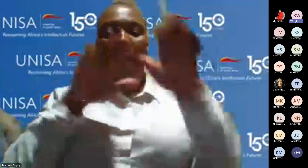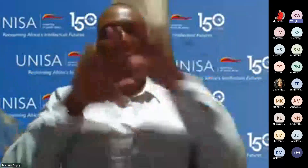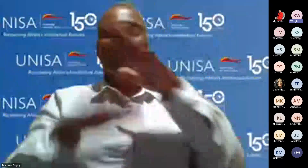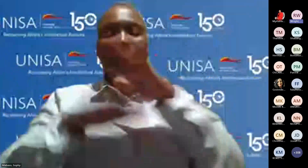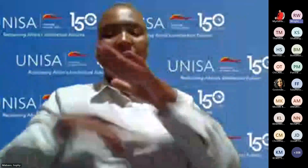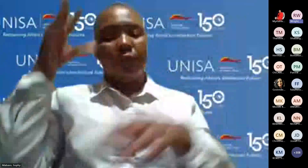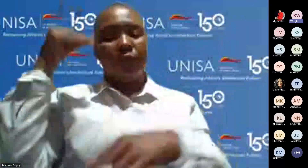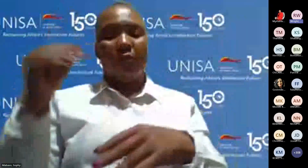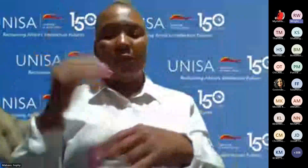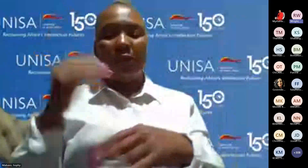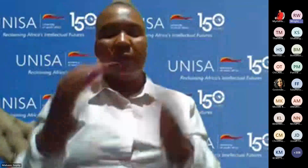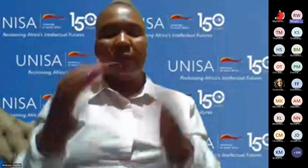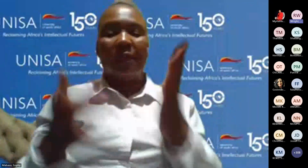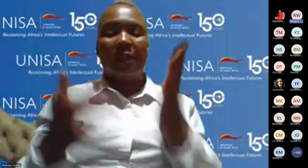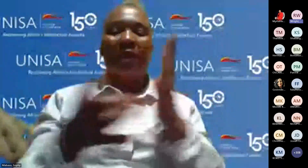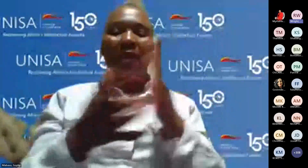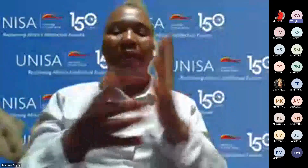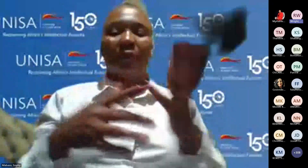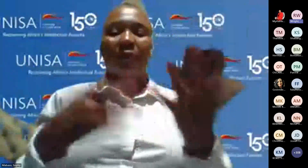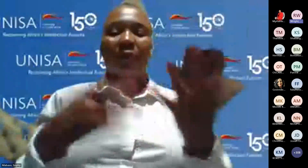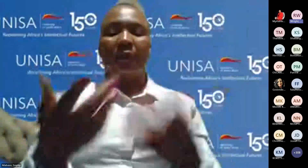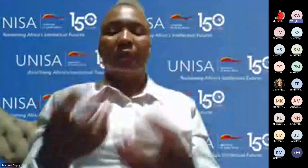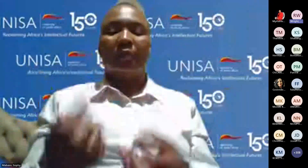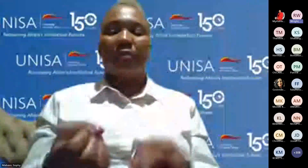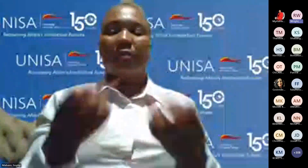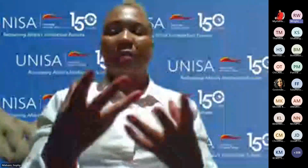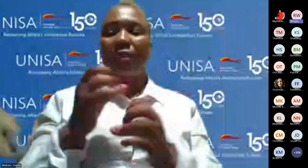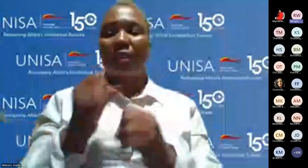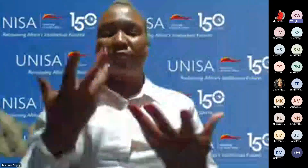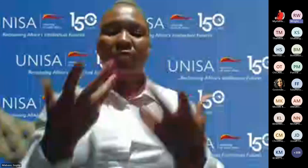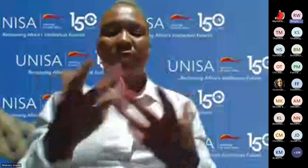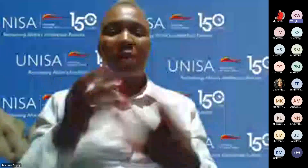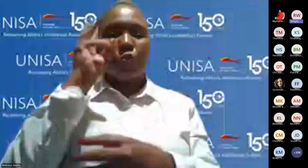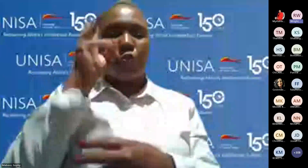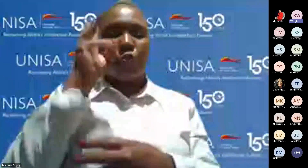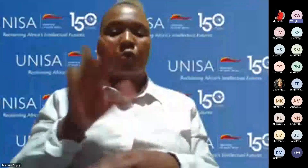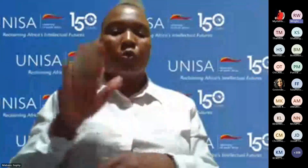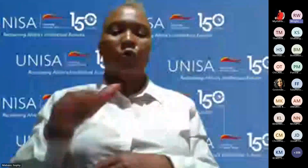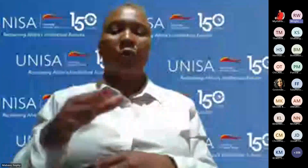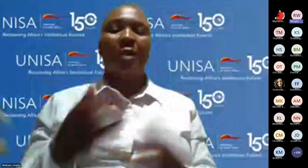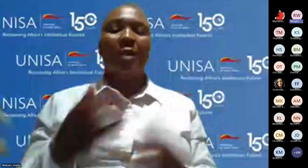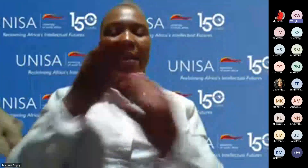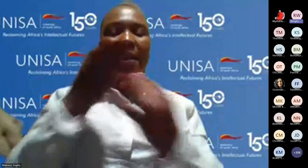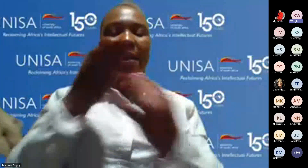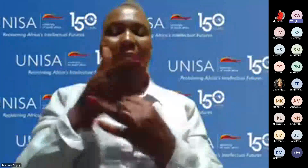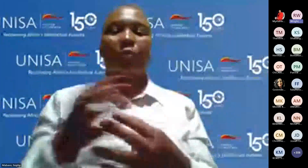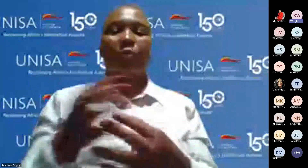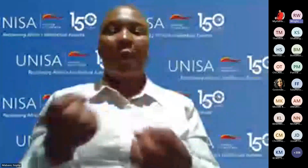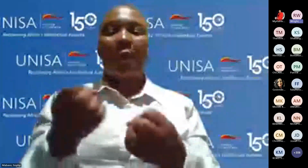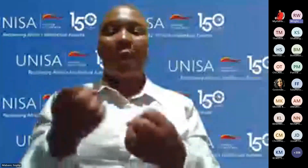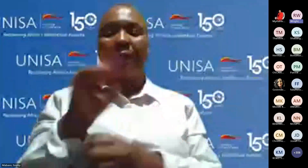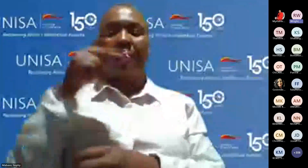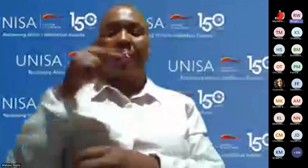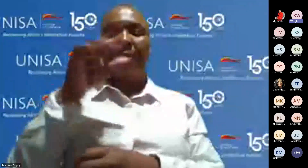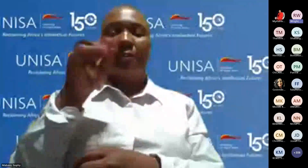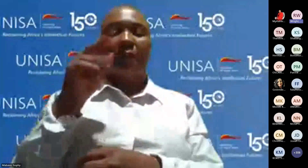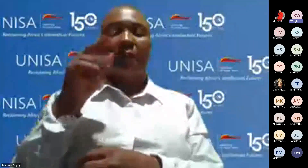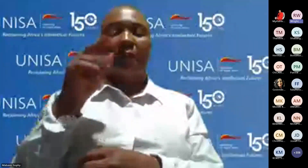your exam marks are withheld or anything like that, you will automatically get access to supplementary. But just know